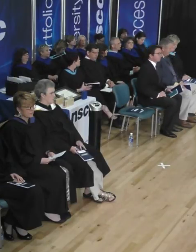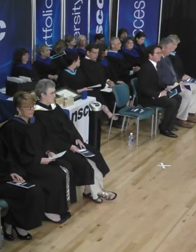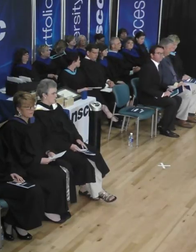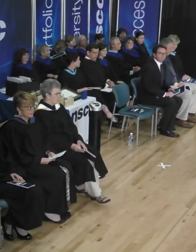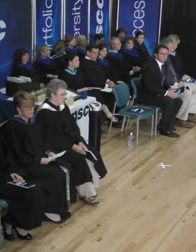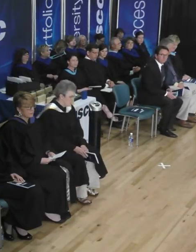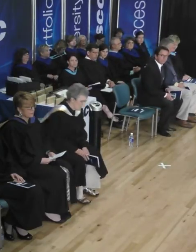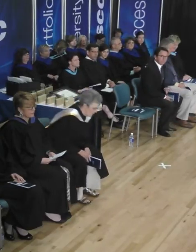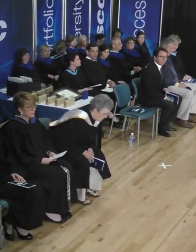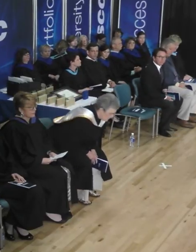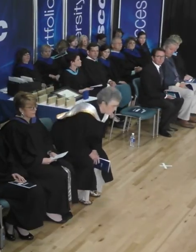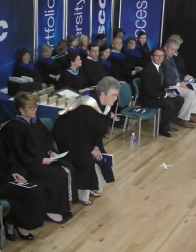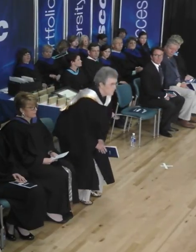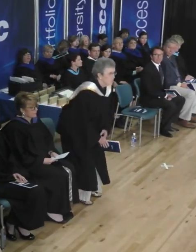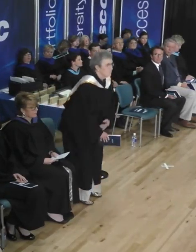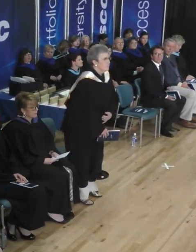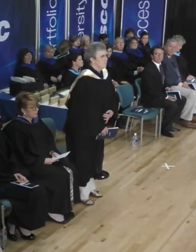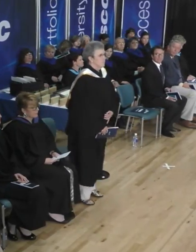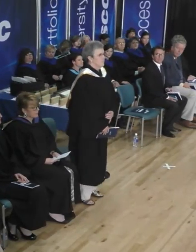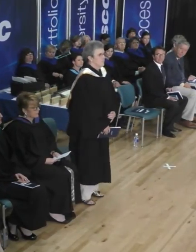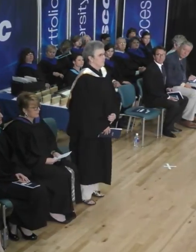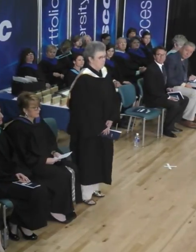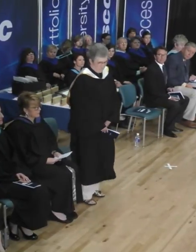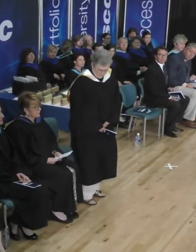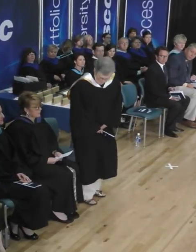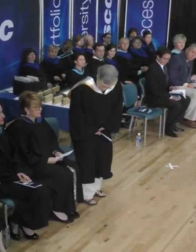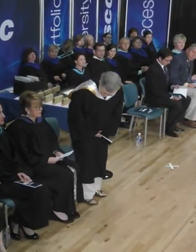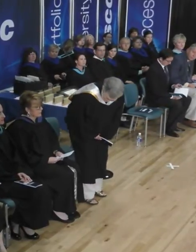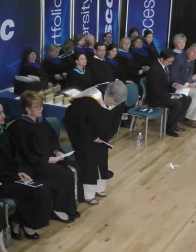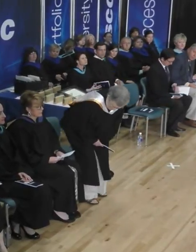Rosalind Penfound, Vice President, Academic.